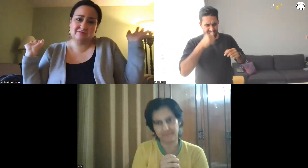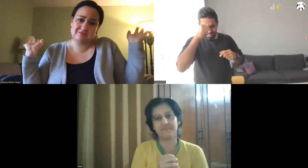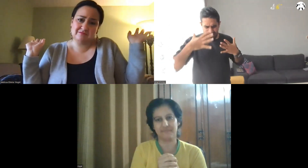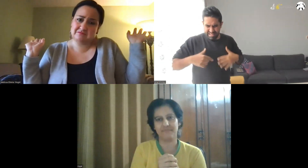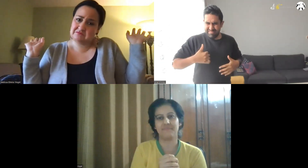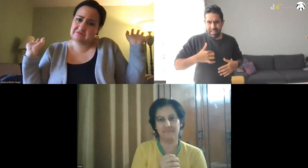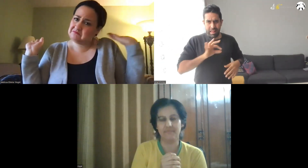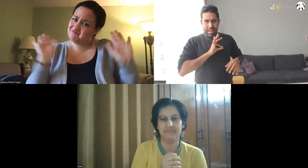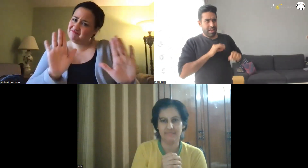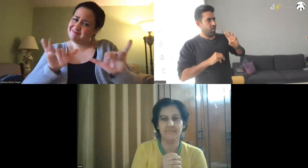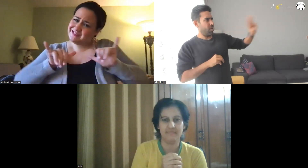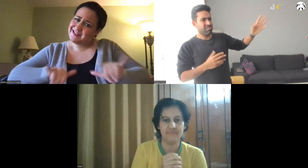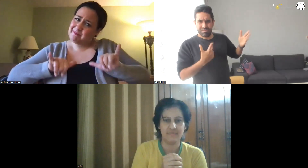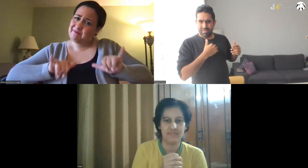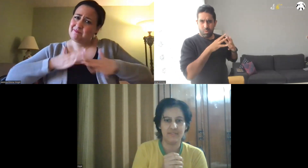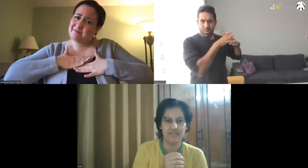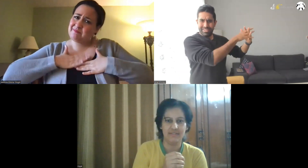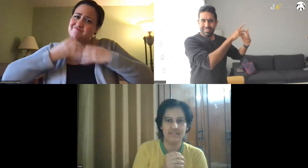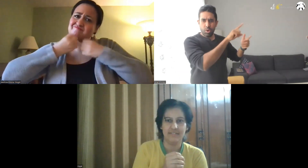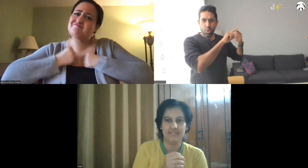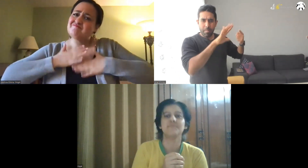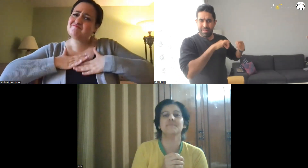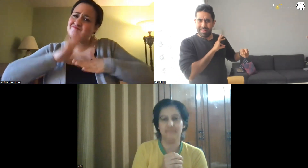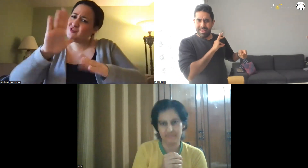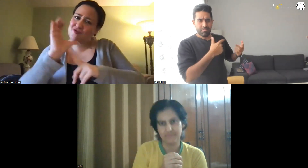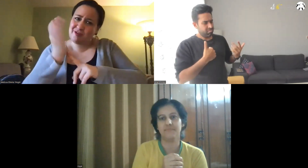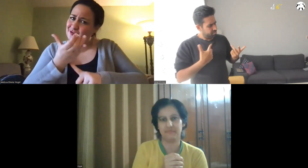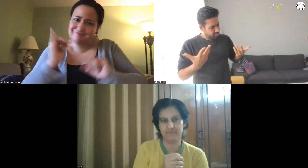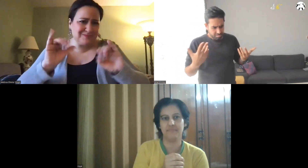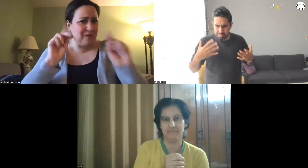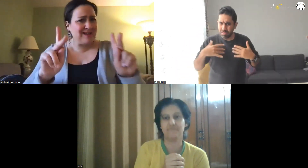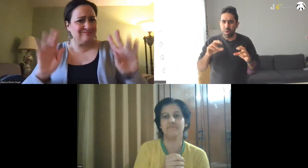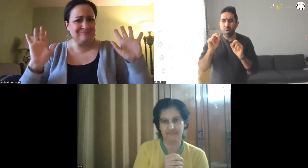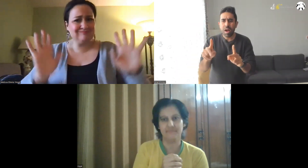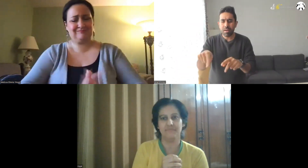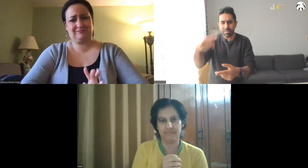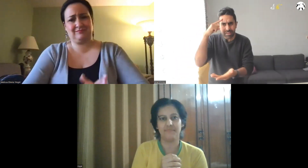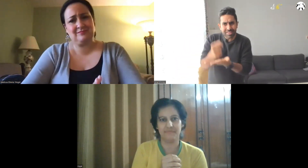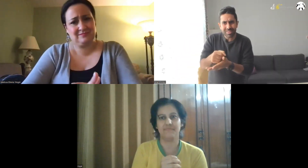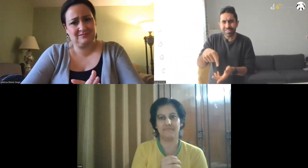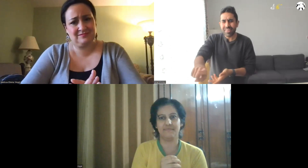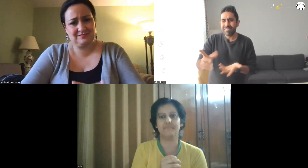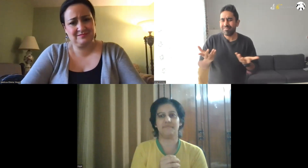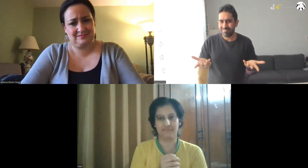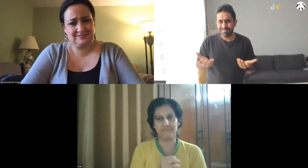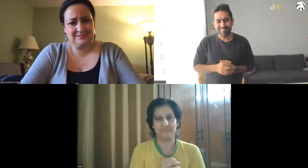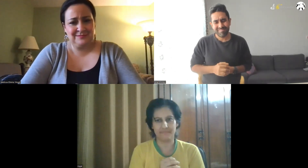that it's okay for people to wear whatever they want to wear. It's their